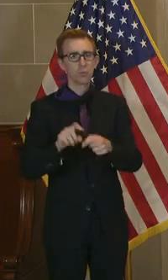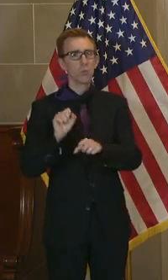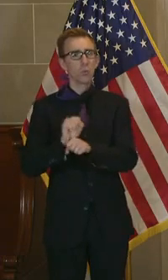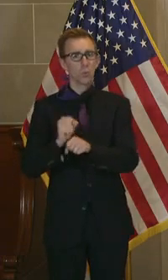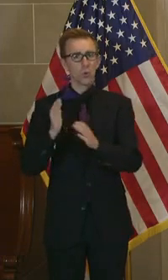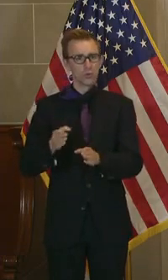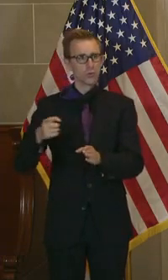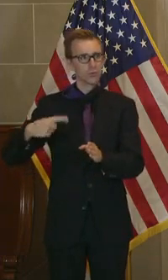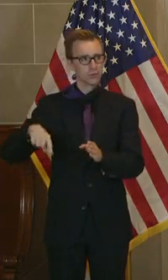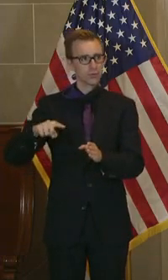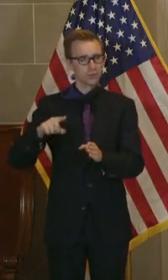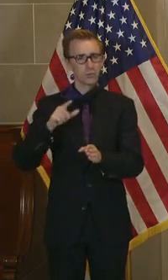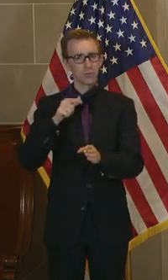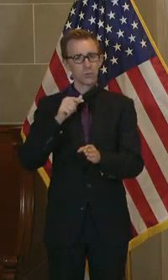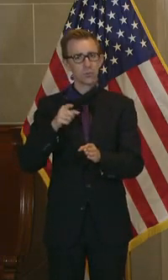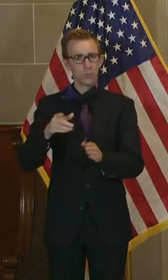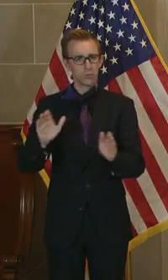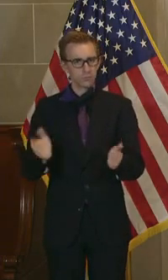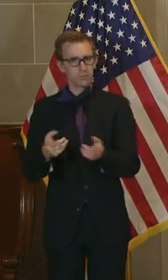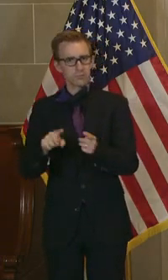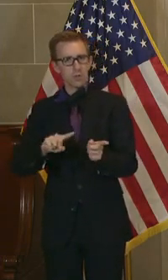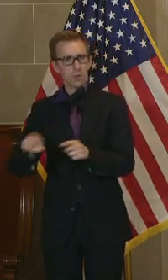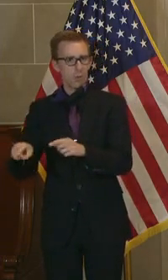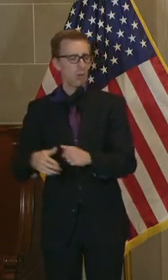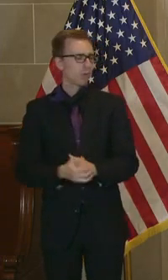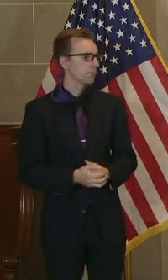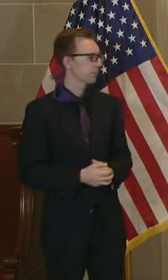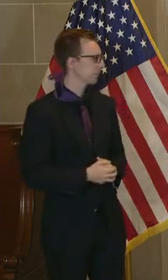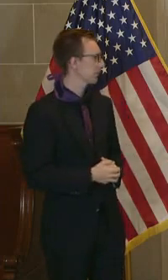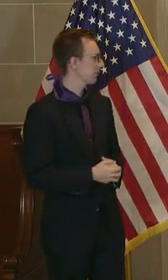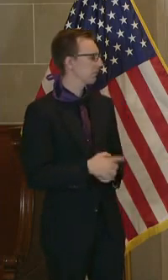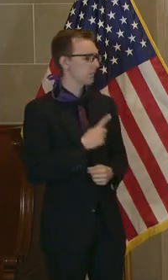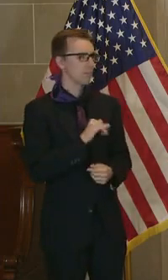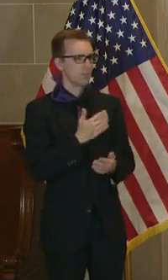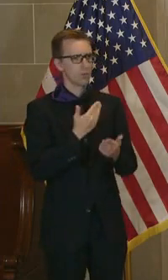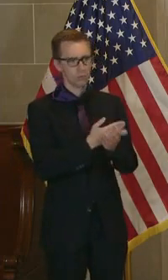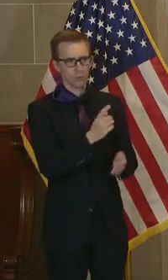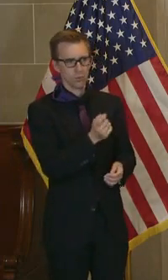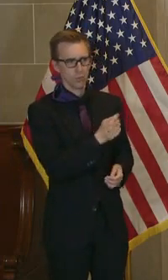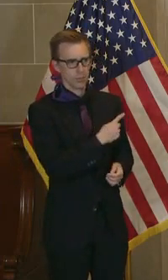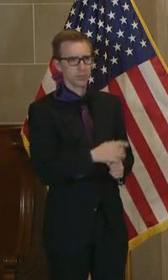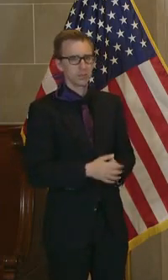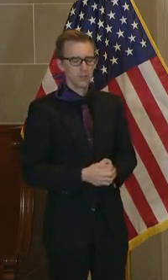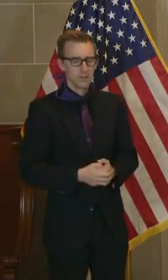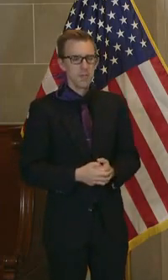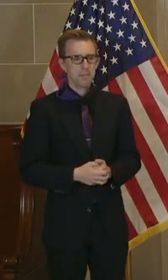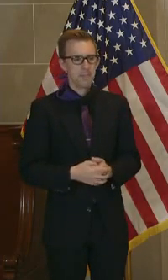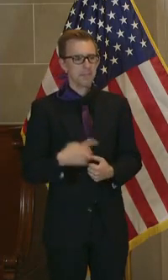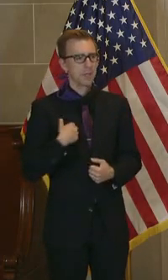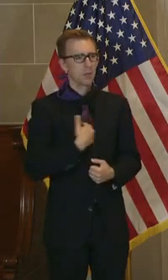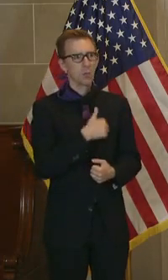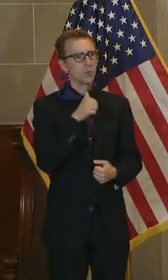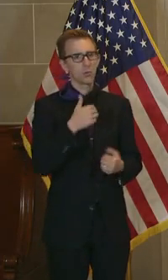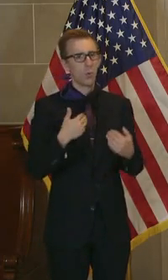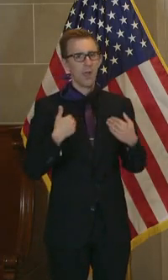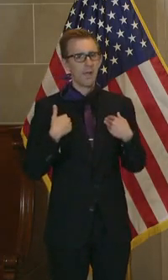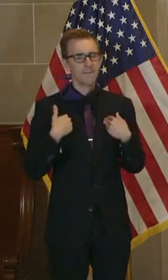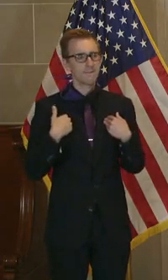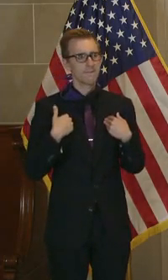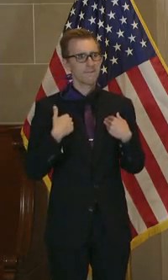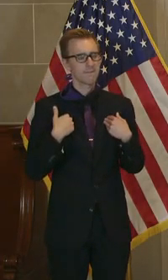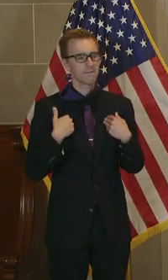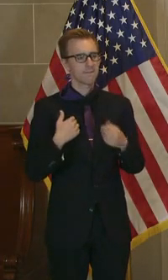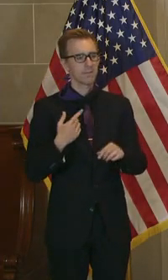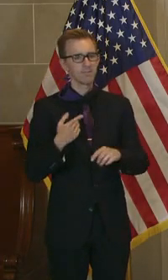to urge them to come to work? That's a good question. We don't have a date certain